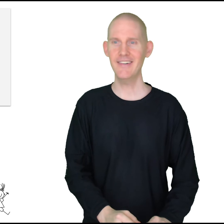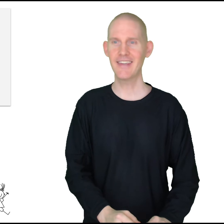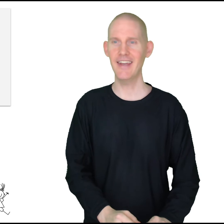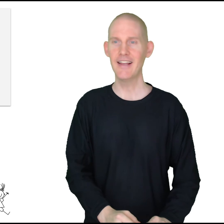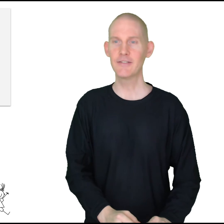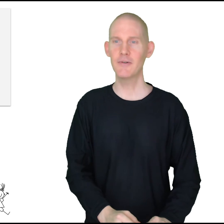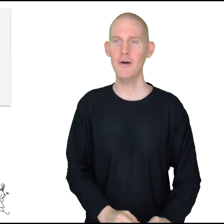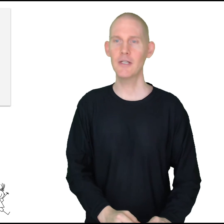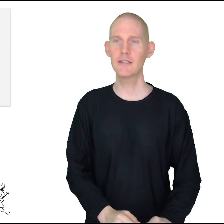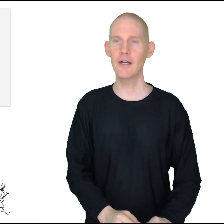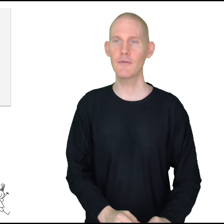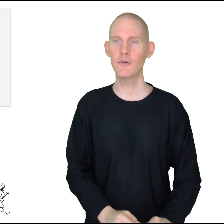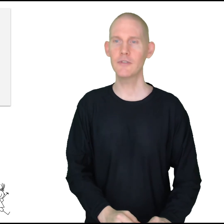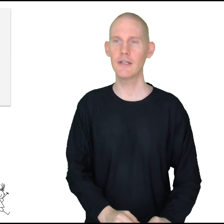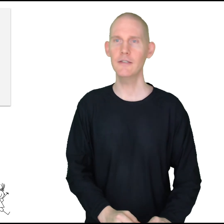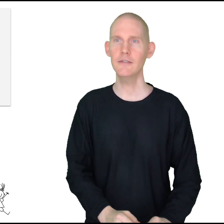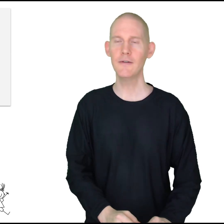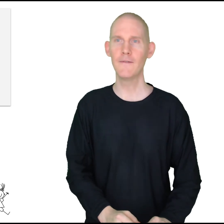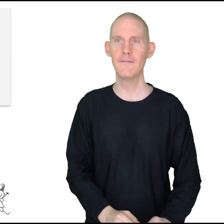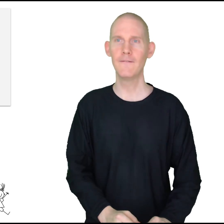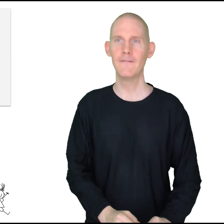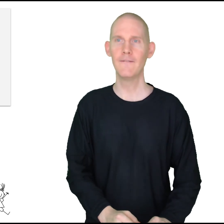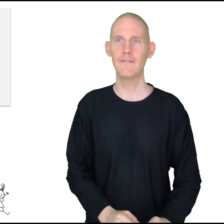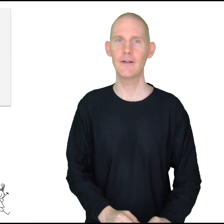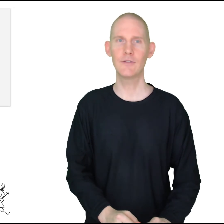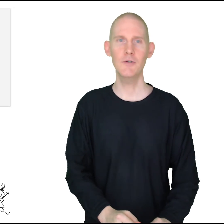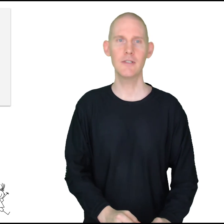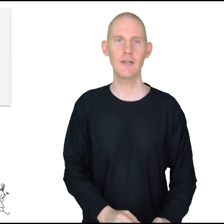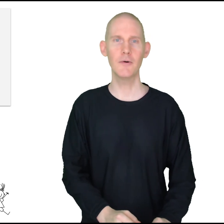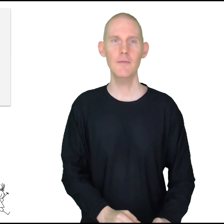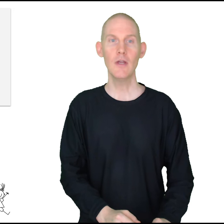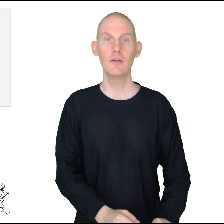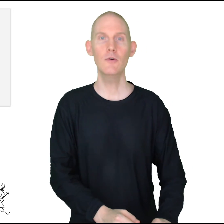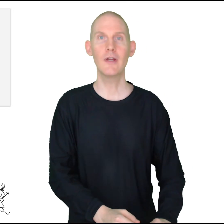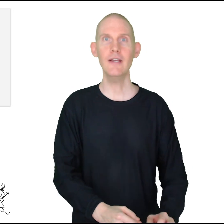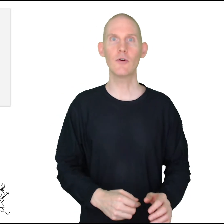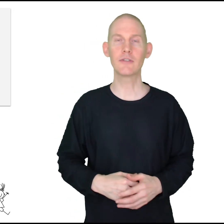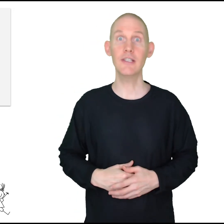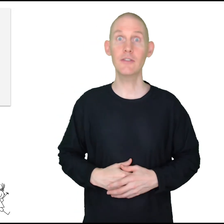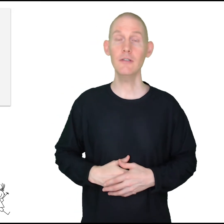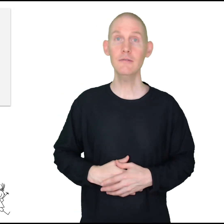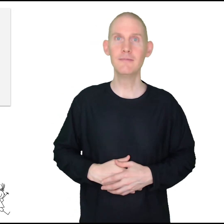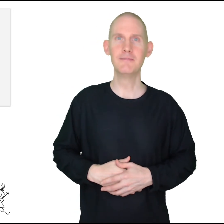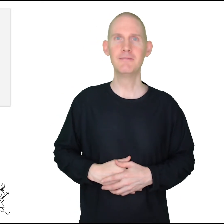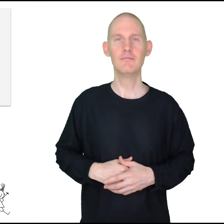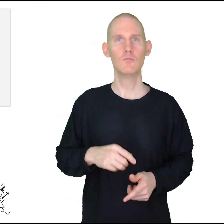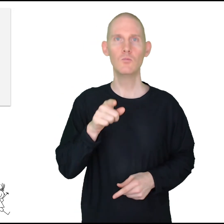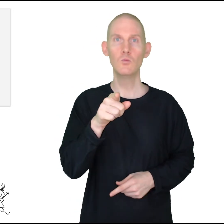Okay, so now we can sign the full sentence. Let's do it, shall we? You hit your sister.